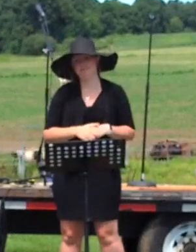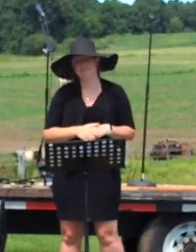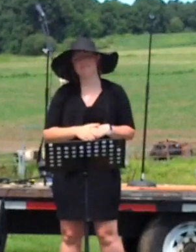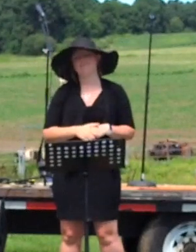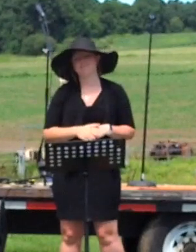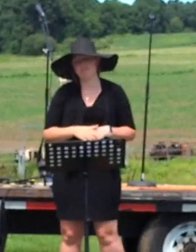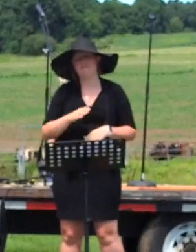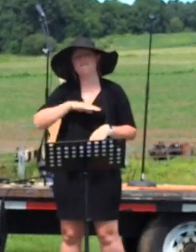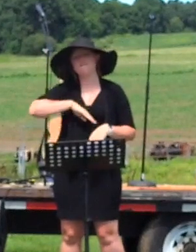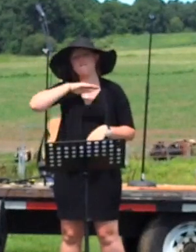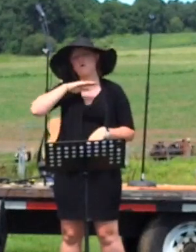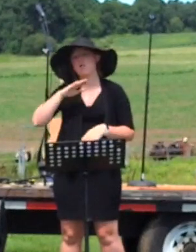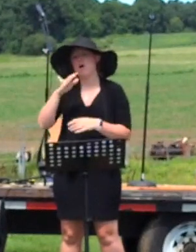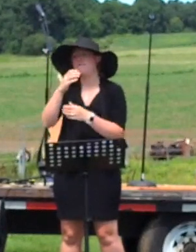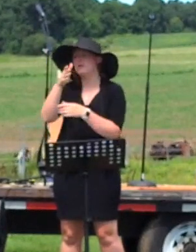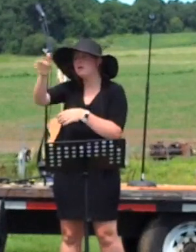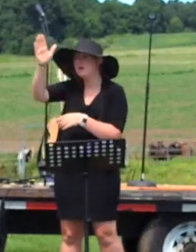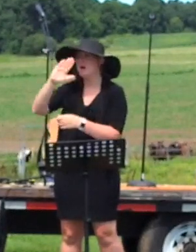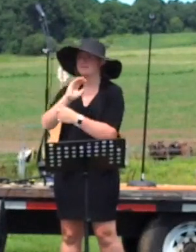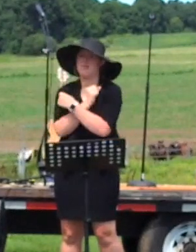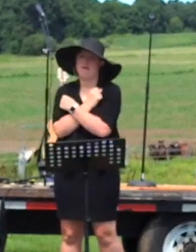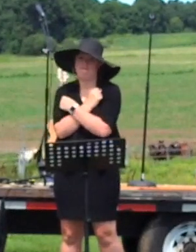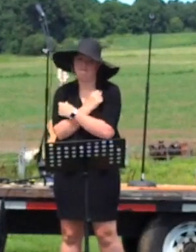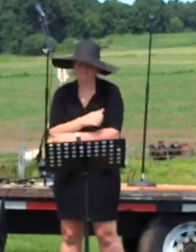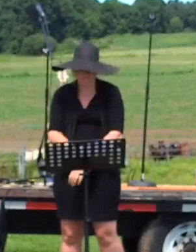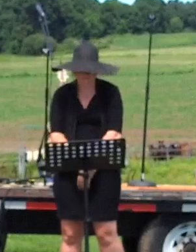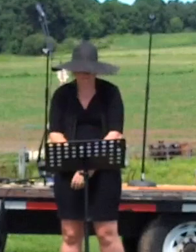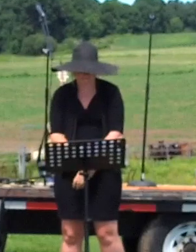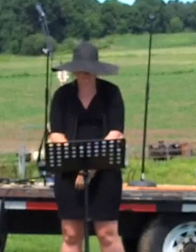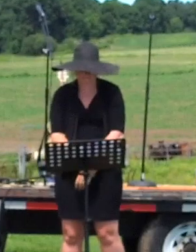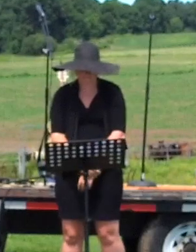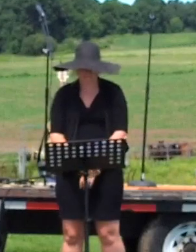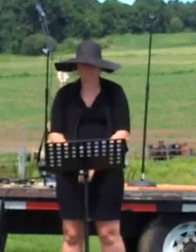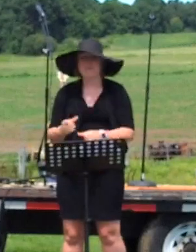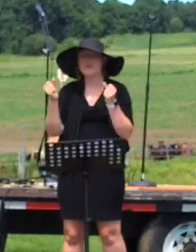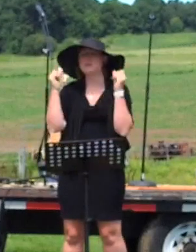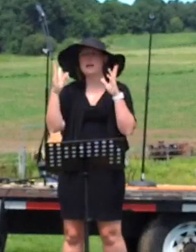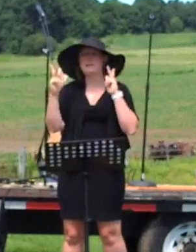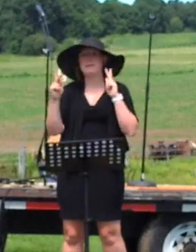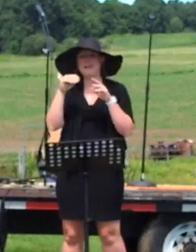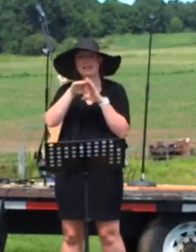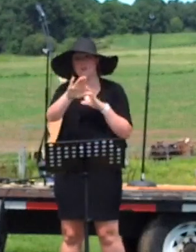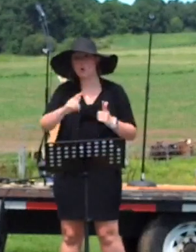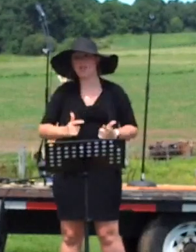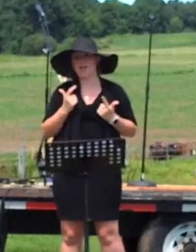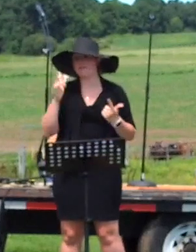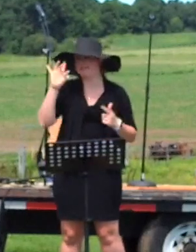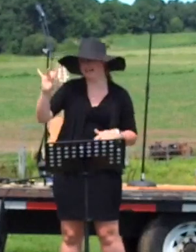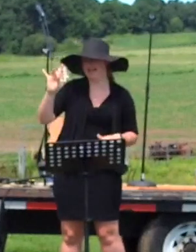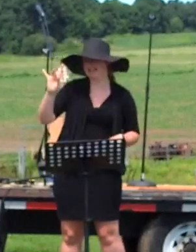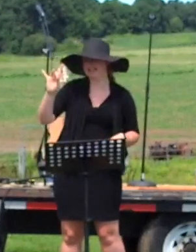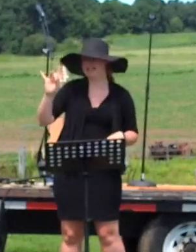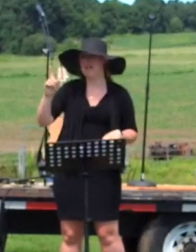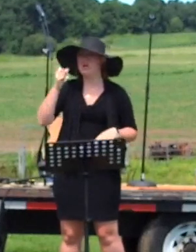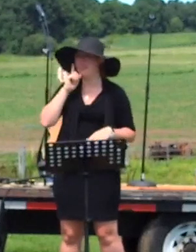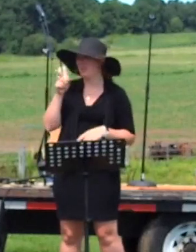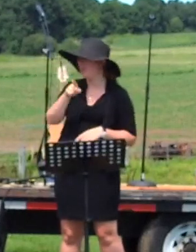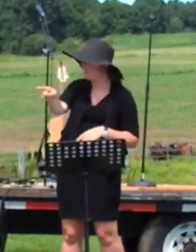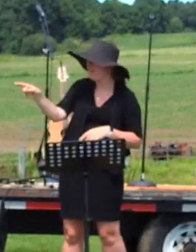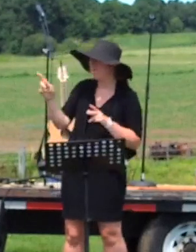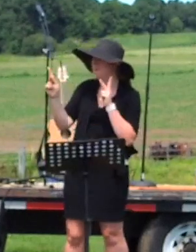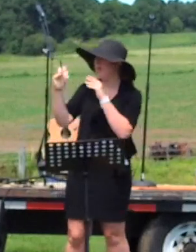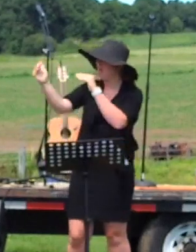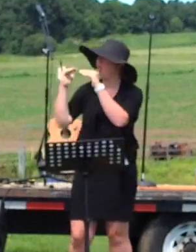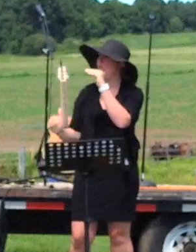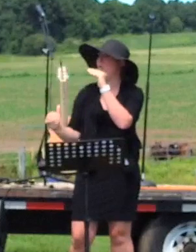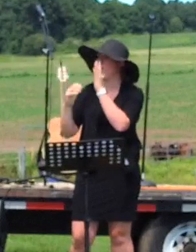grace. Now, there's a lot of people in your lives, eights, who you're going to think are not as competent as you